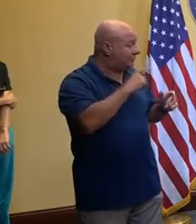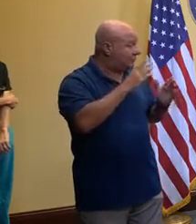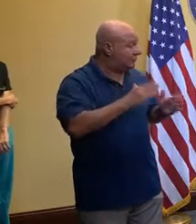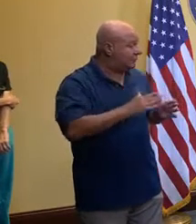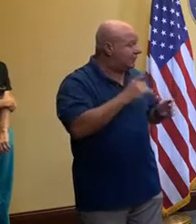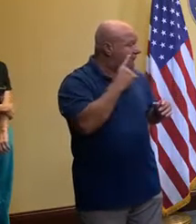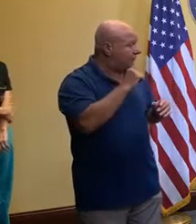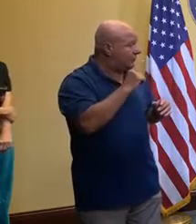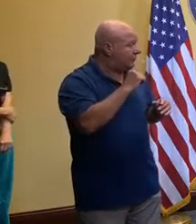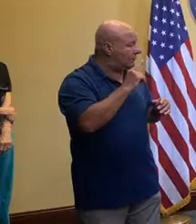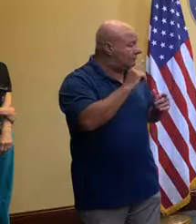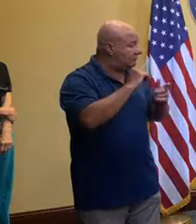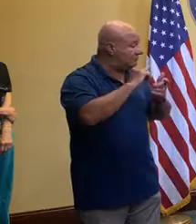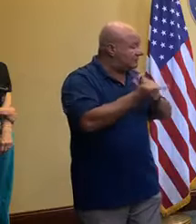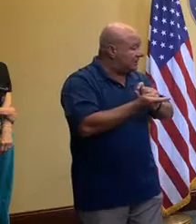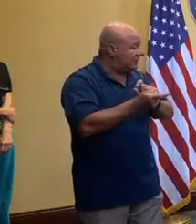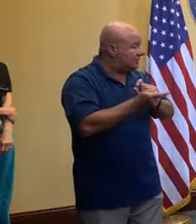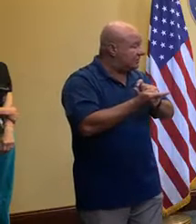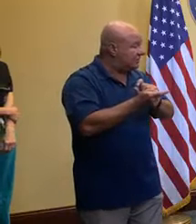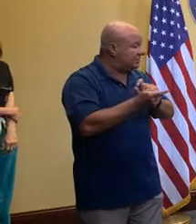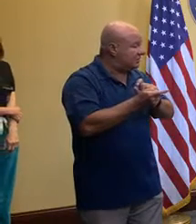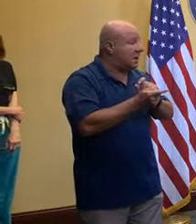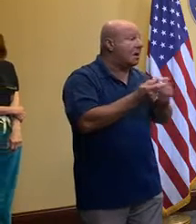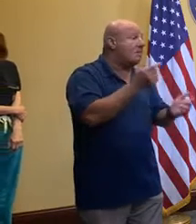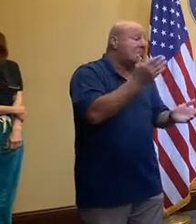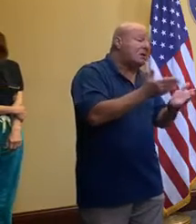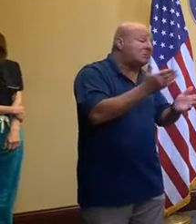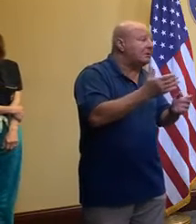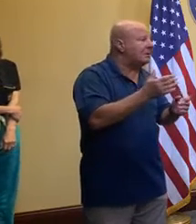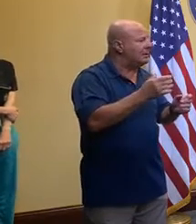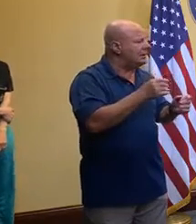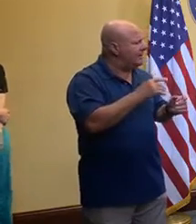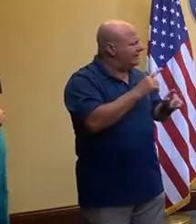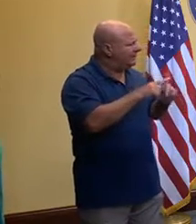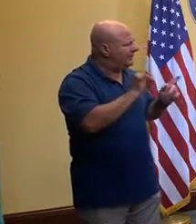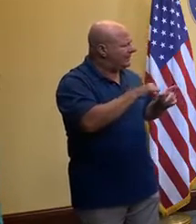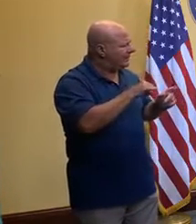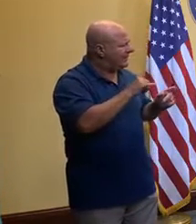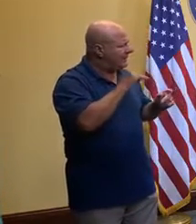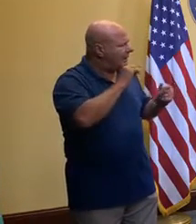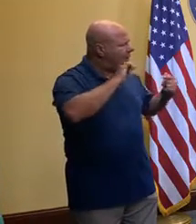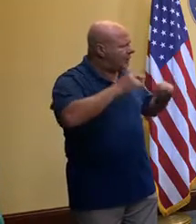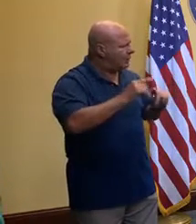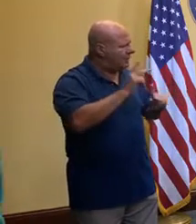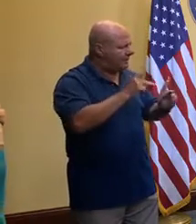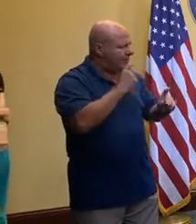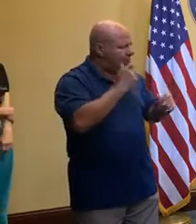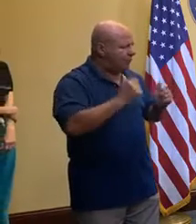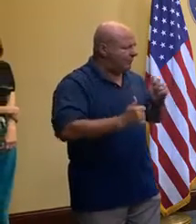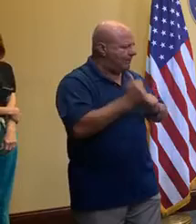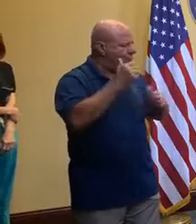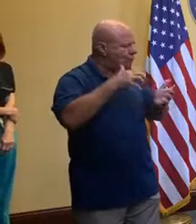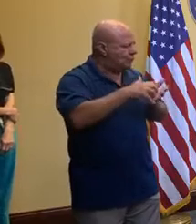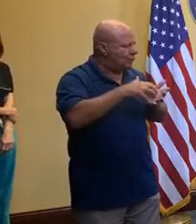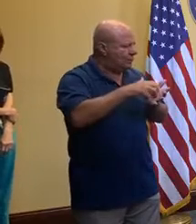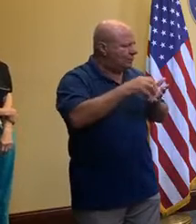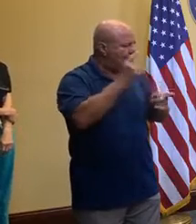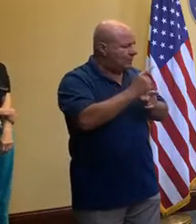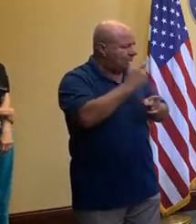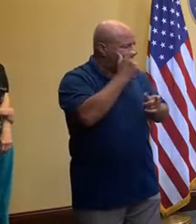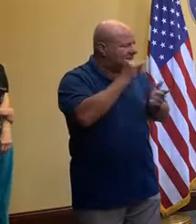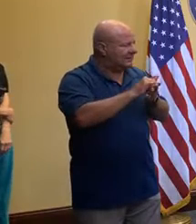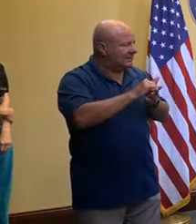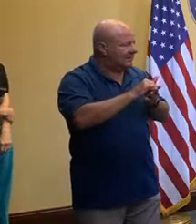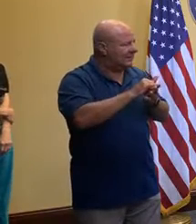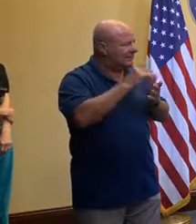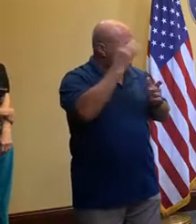changes there? And doesn't that hurt the people who are most vulnerable because of this pandemic and